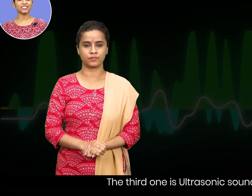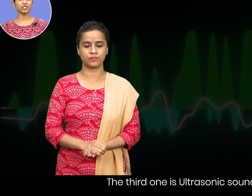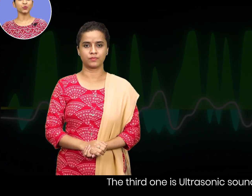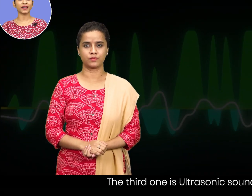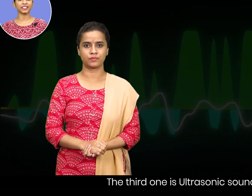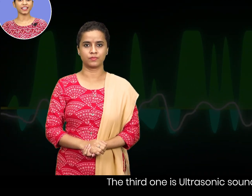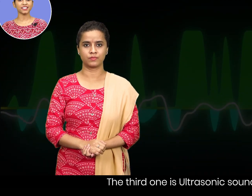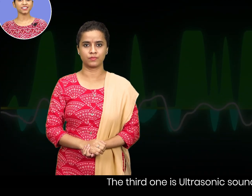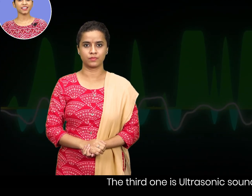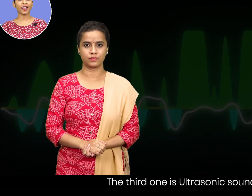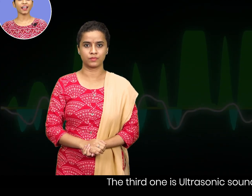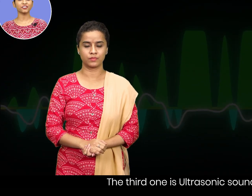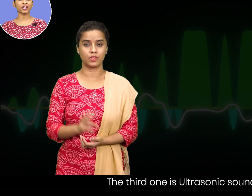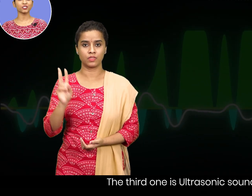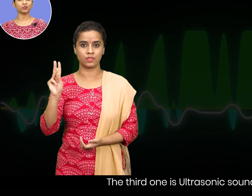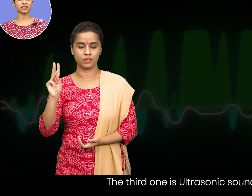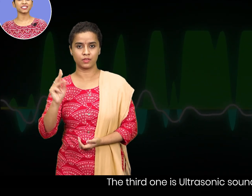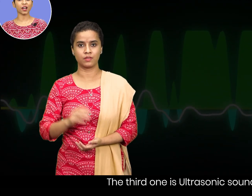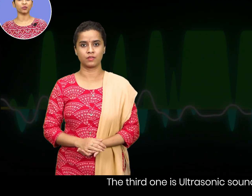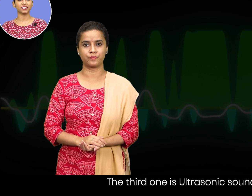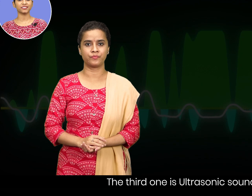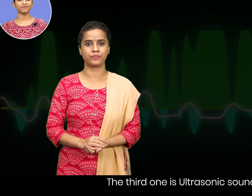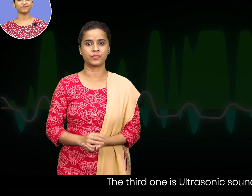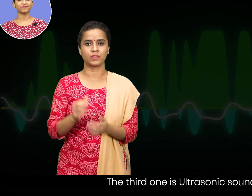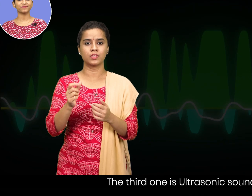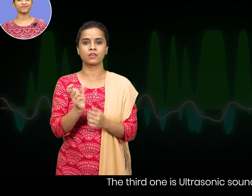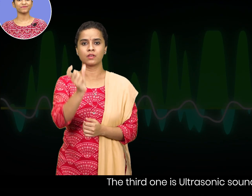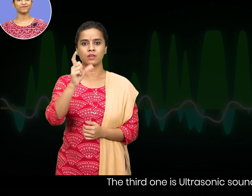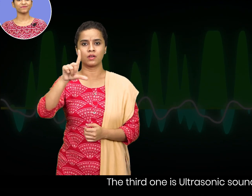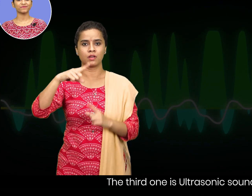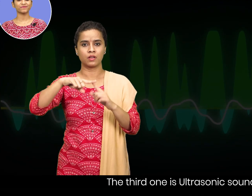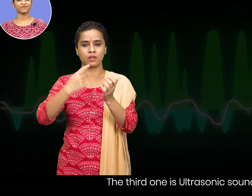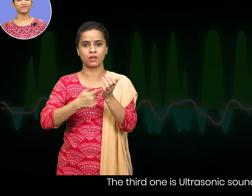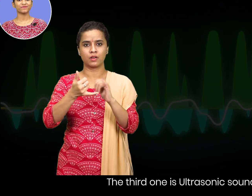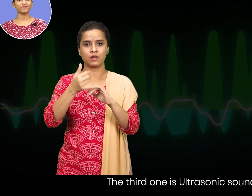The third one is ultrasonic sound.